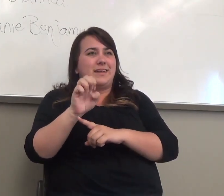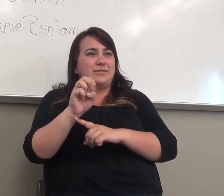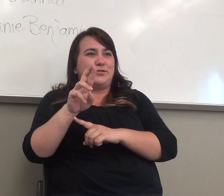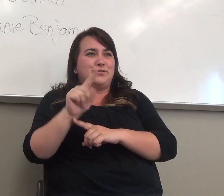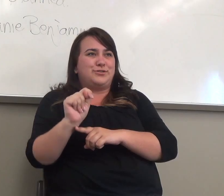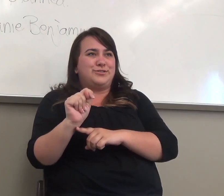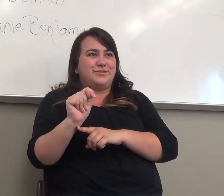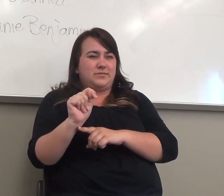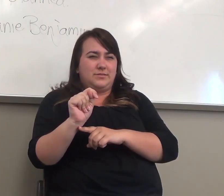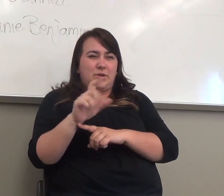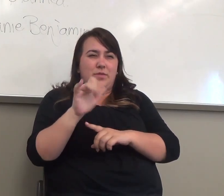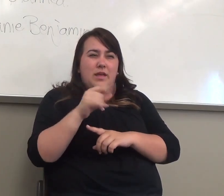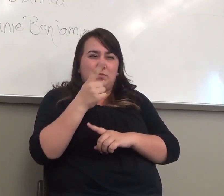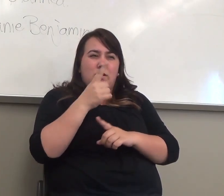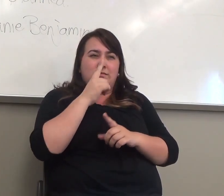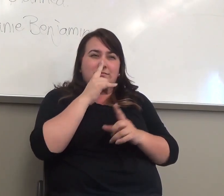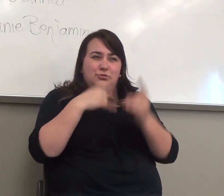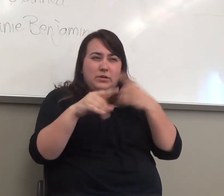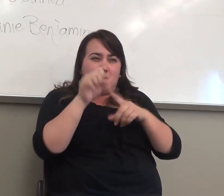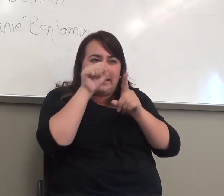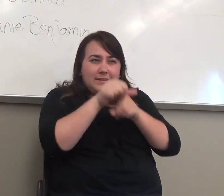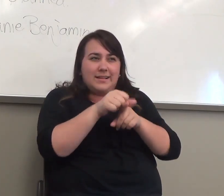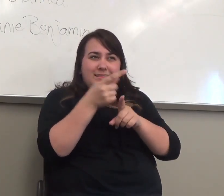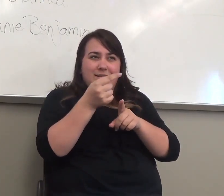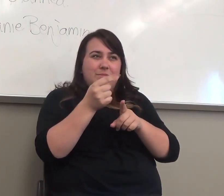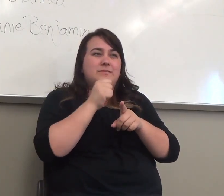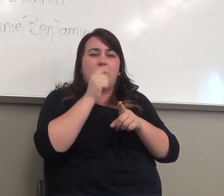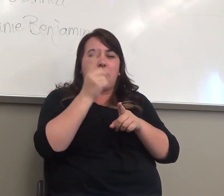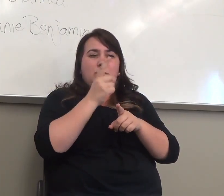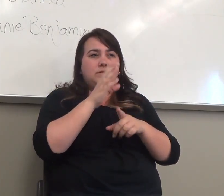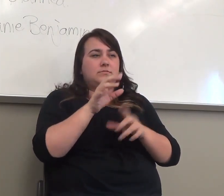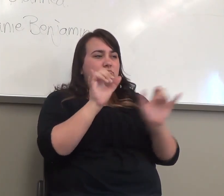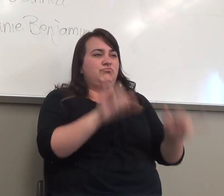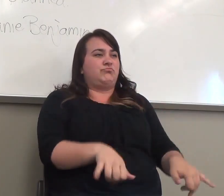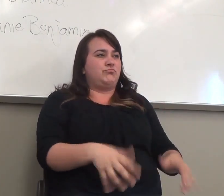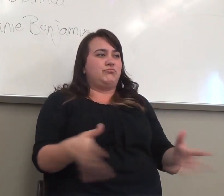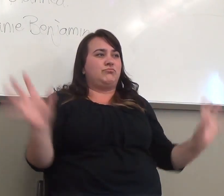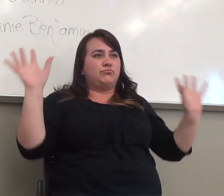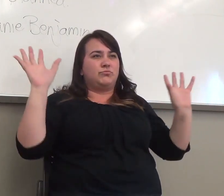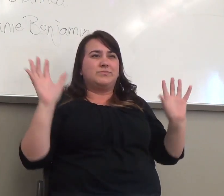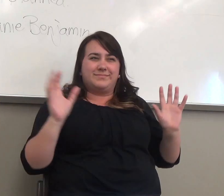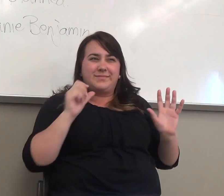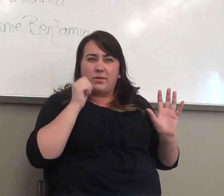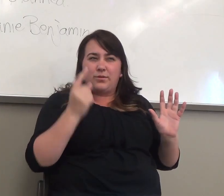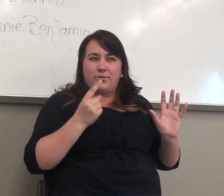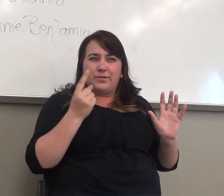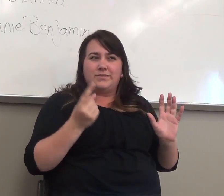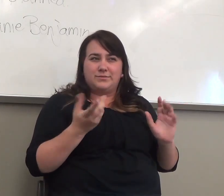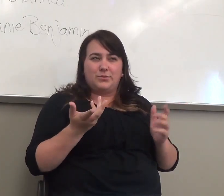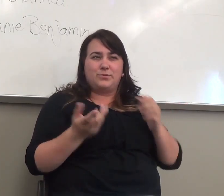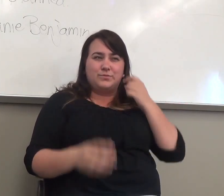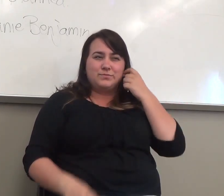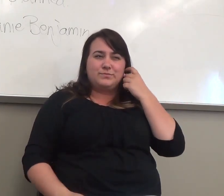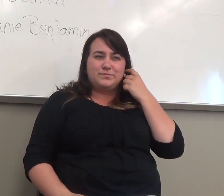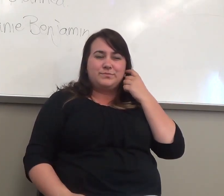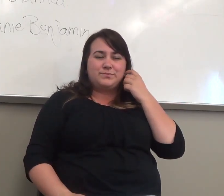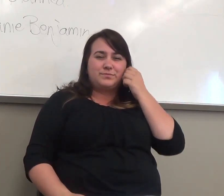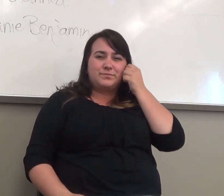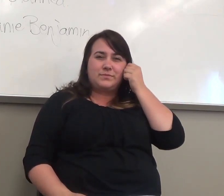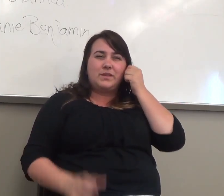D-E-S-E-R-T. So that's tricky because it isn't always straight across. Okay? So that's one you want to watch out for.